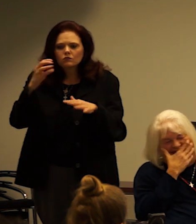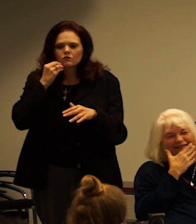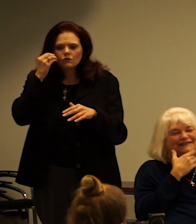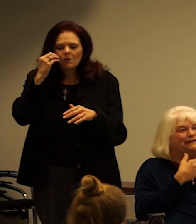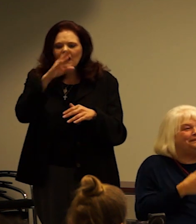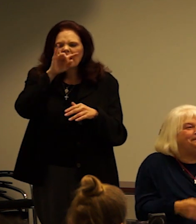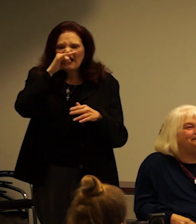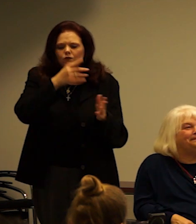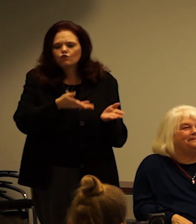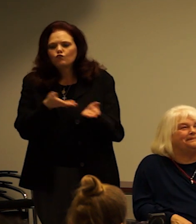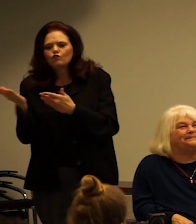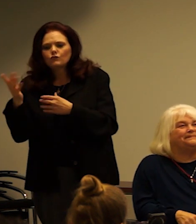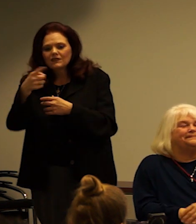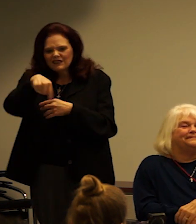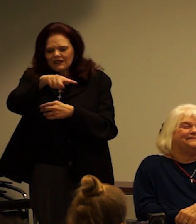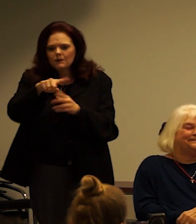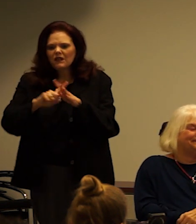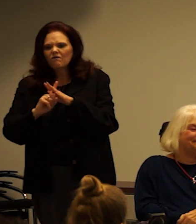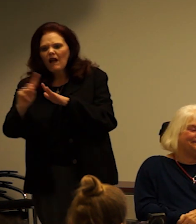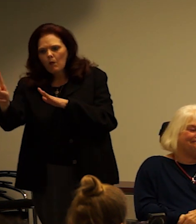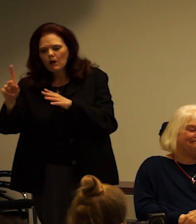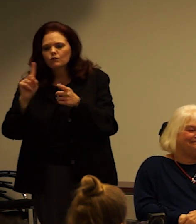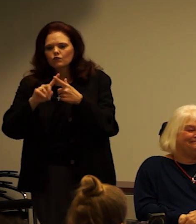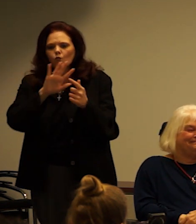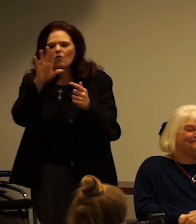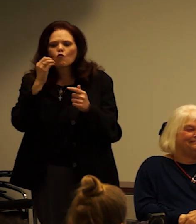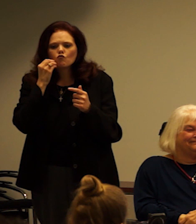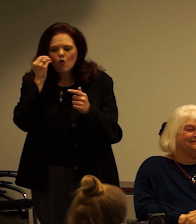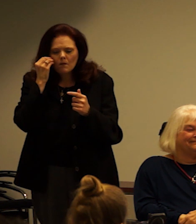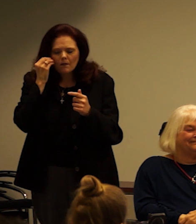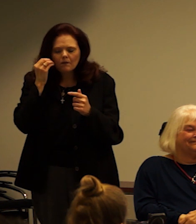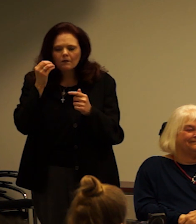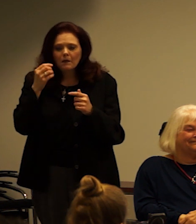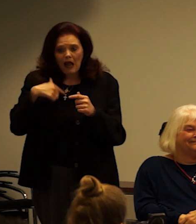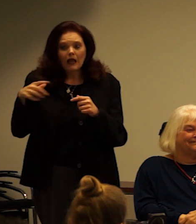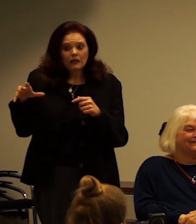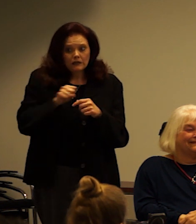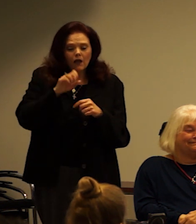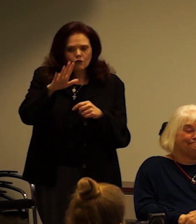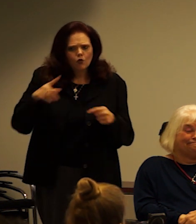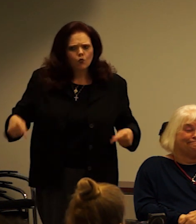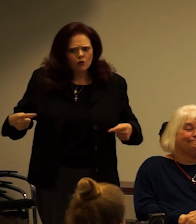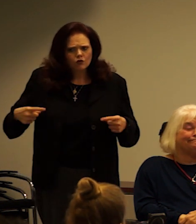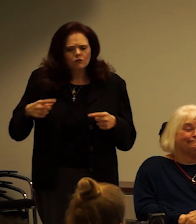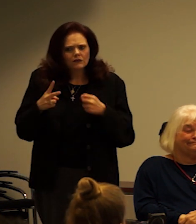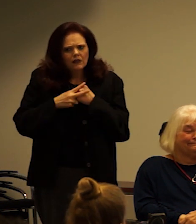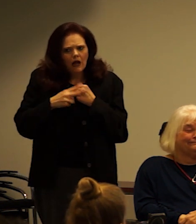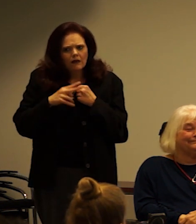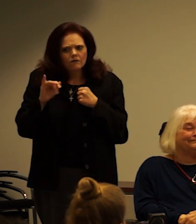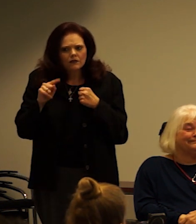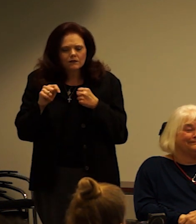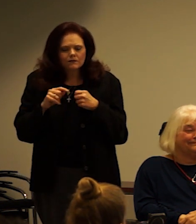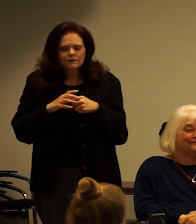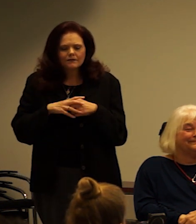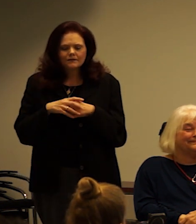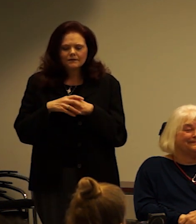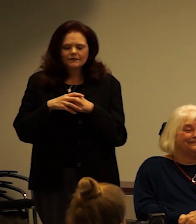their kids took them, you know, and evacuated them to their home or something. But I got the wheelchair so they wouldn't get wet, you know, or whatever.